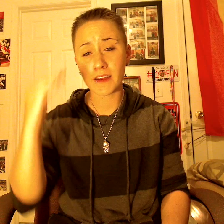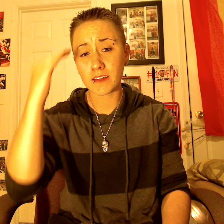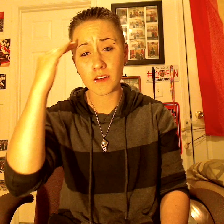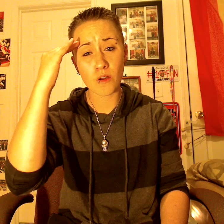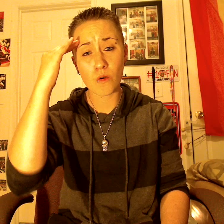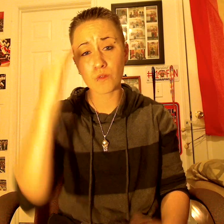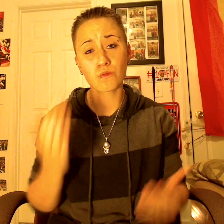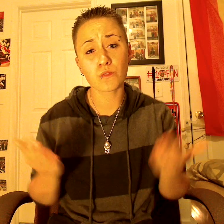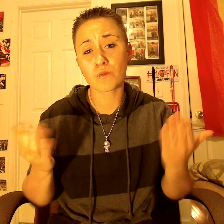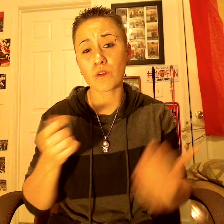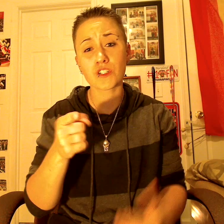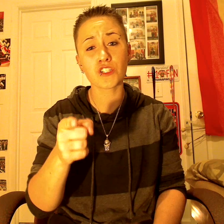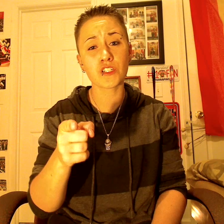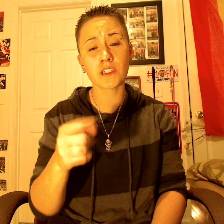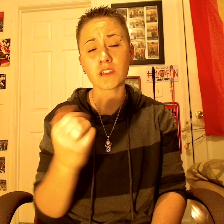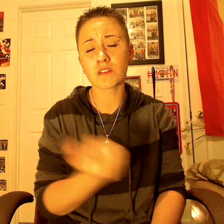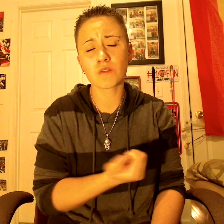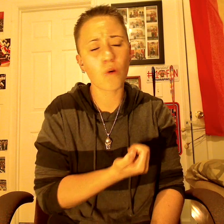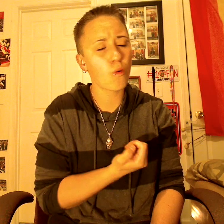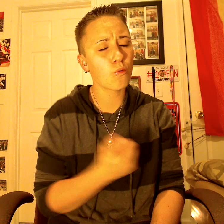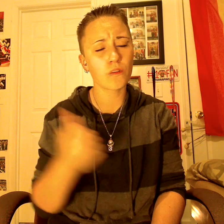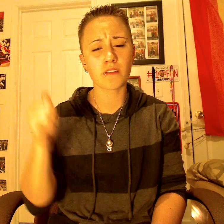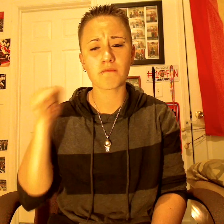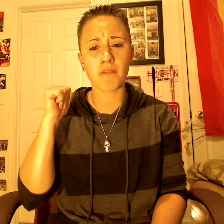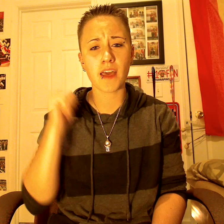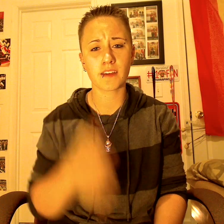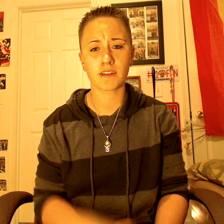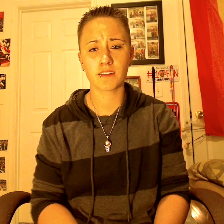Nobody knows what she's holding back.